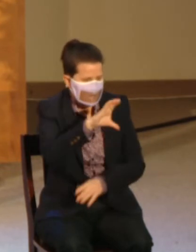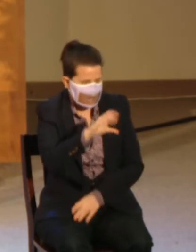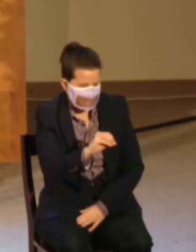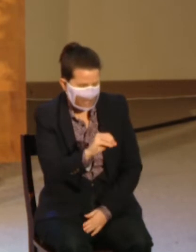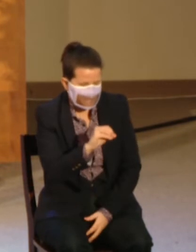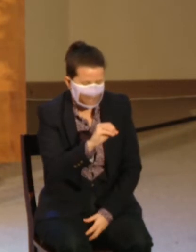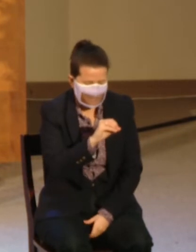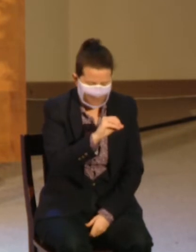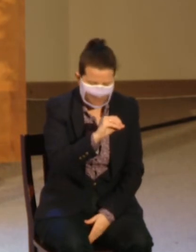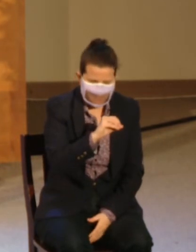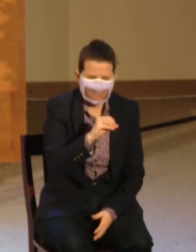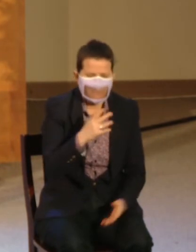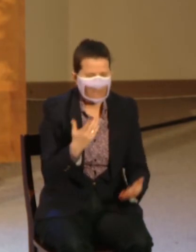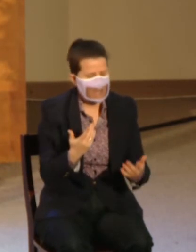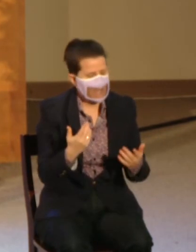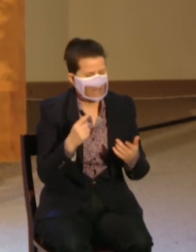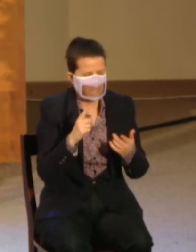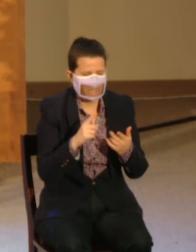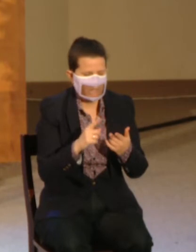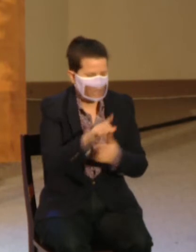really good money, and I had good benefits.